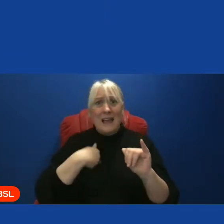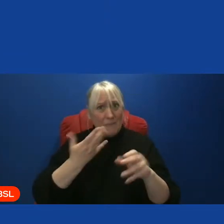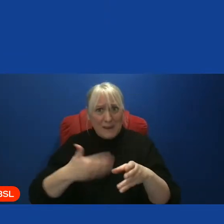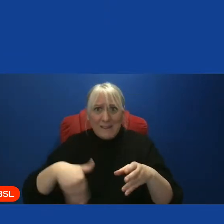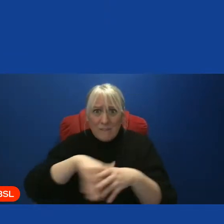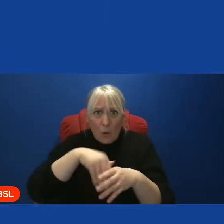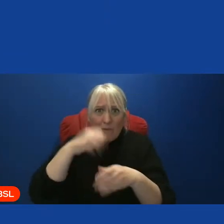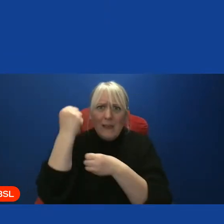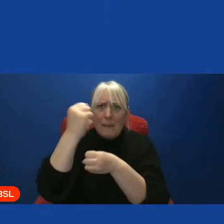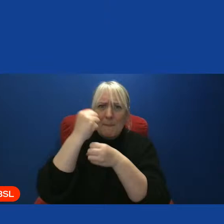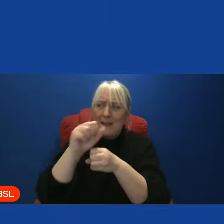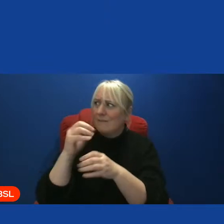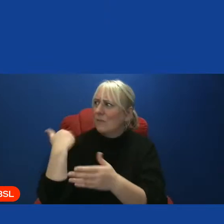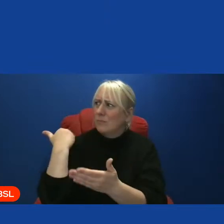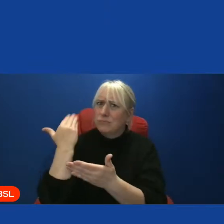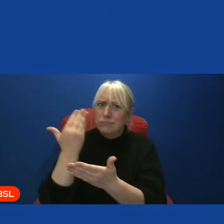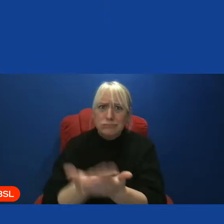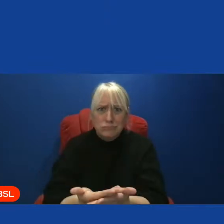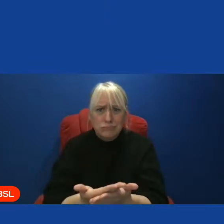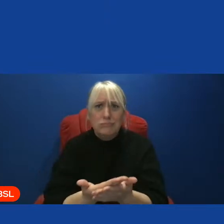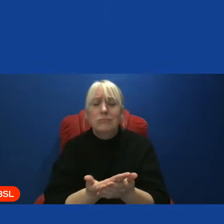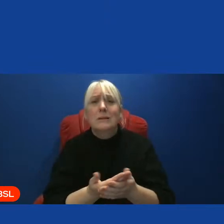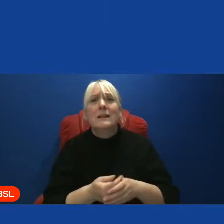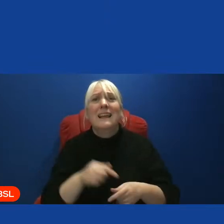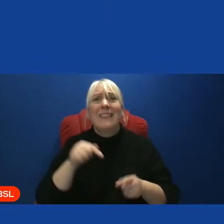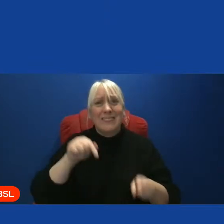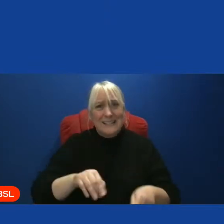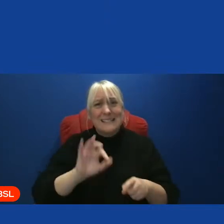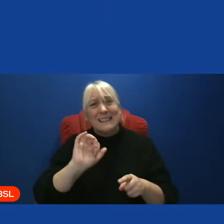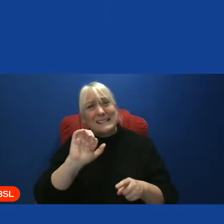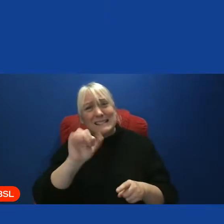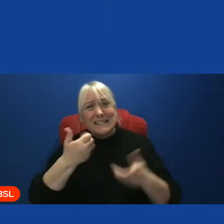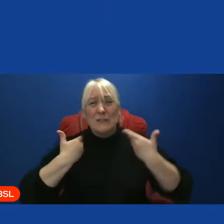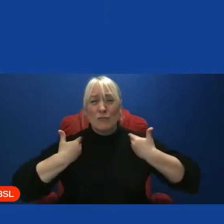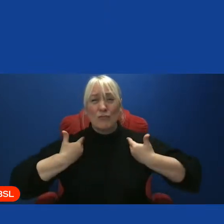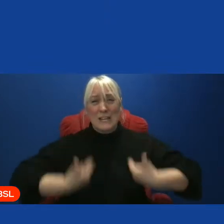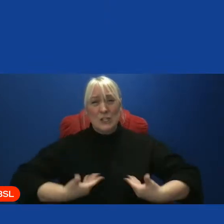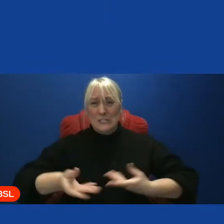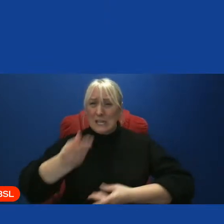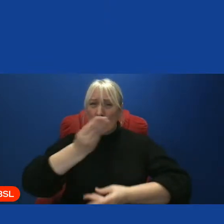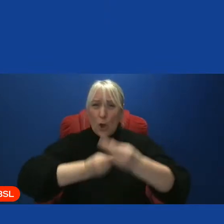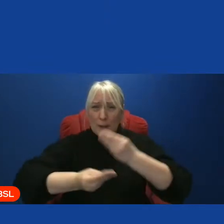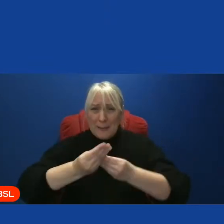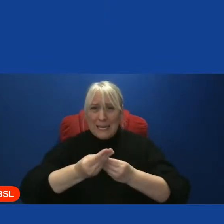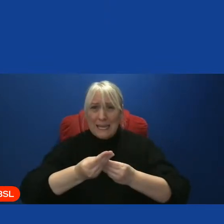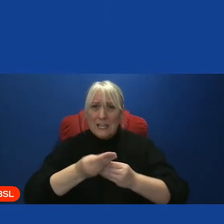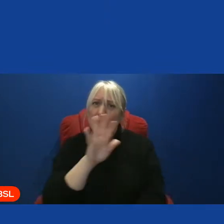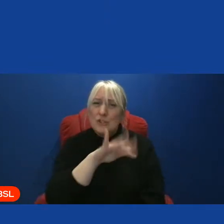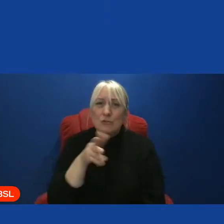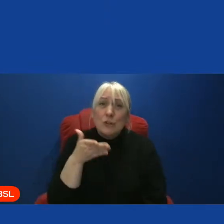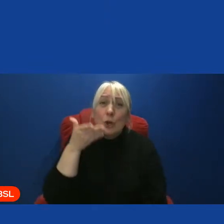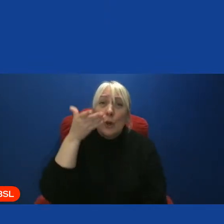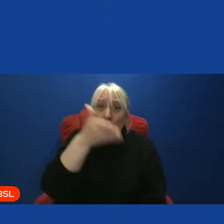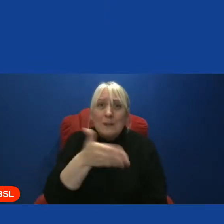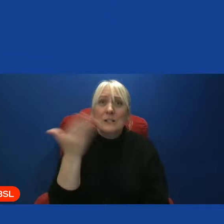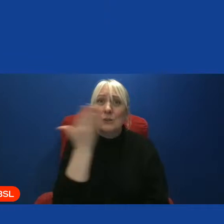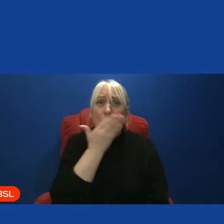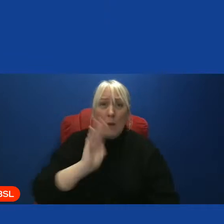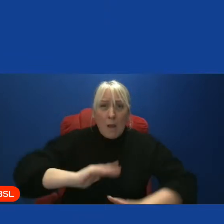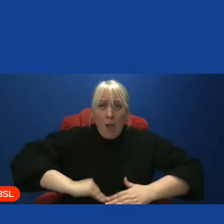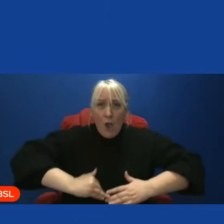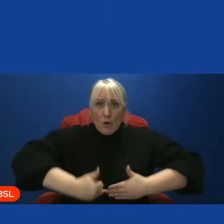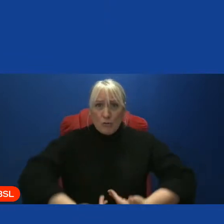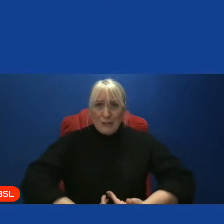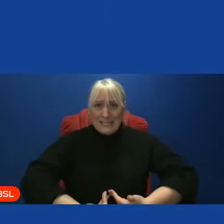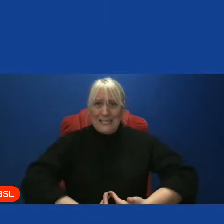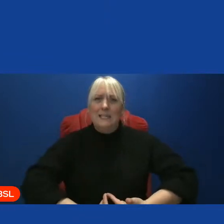in for a long time. When we are the 6th richest economy in the world and we've got kids going to school with empty bellies, this